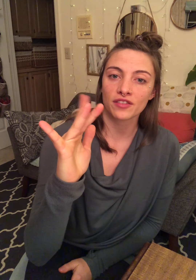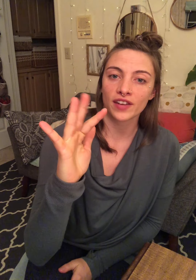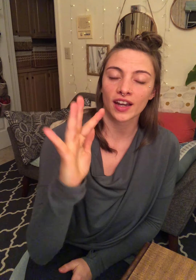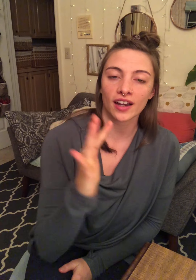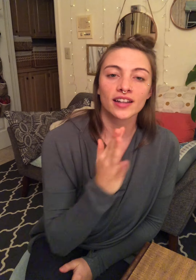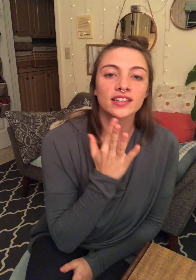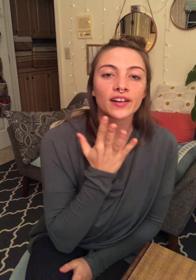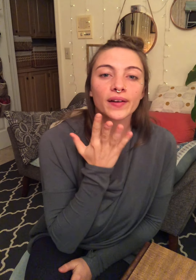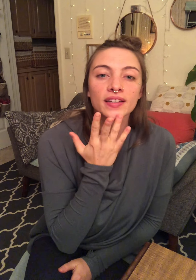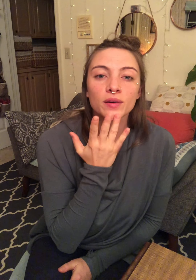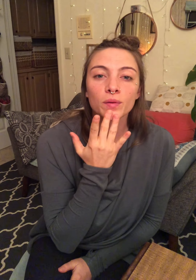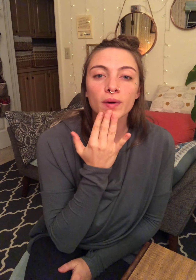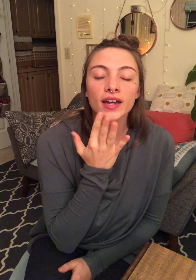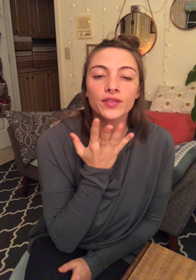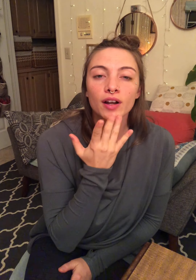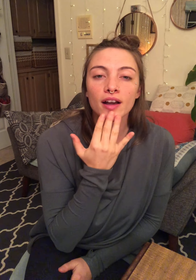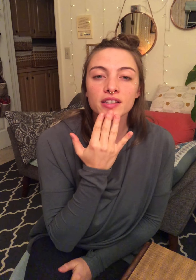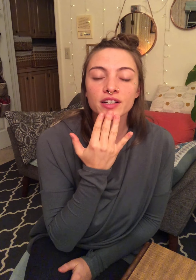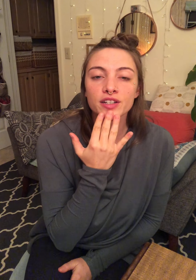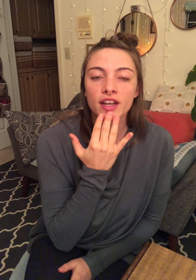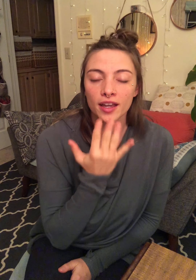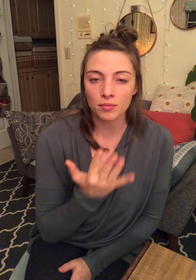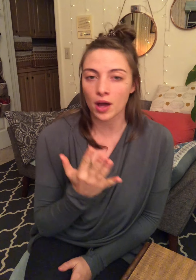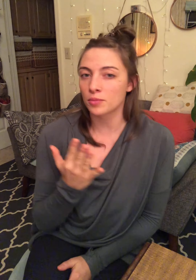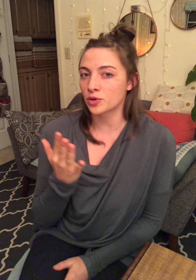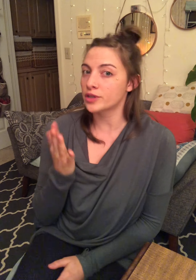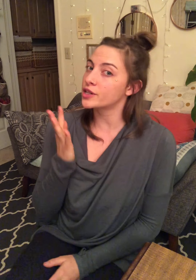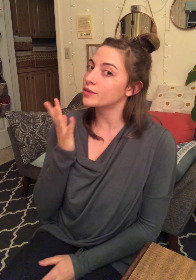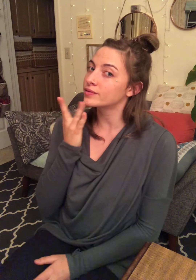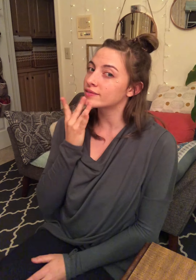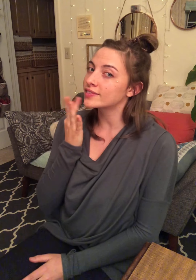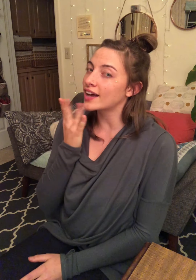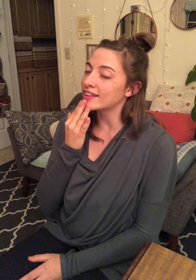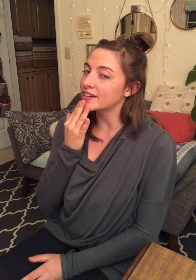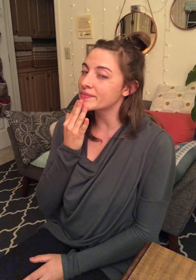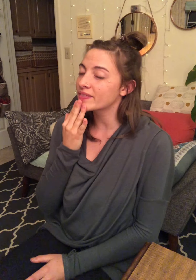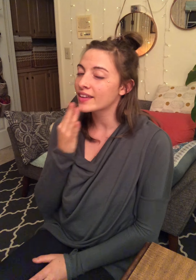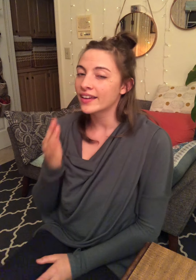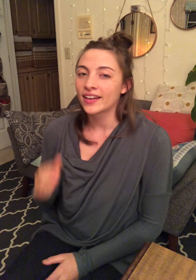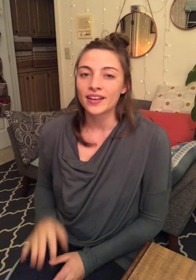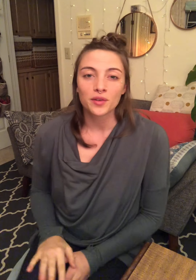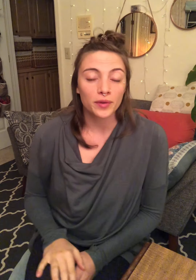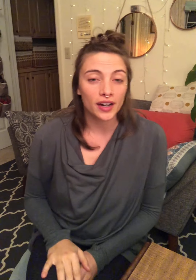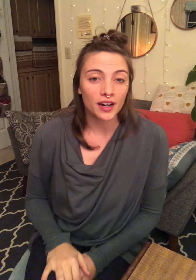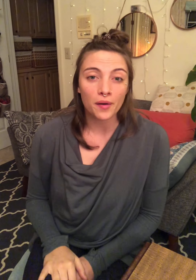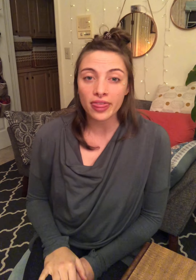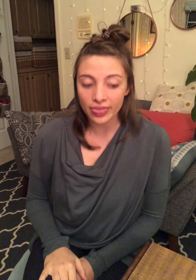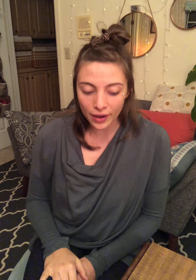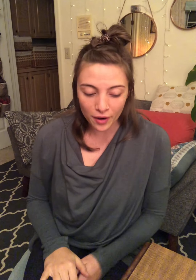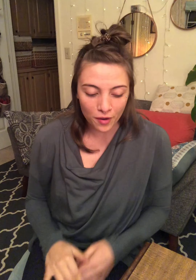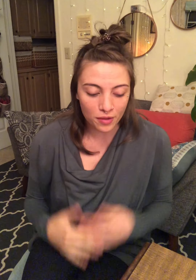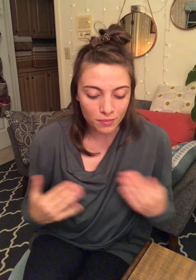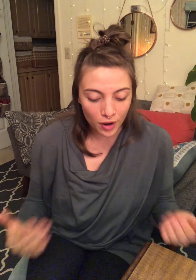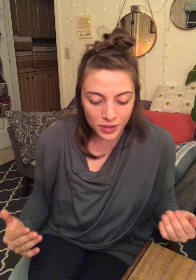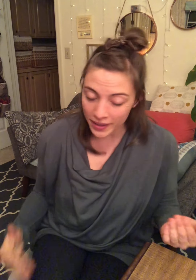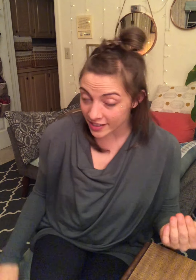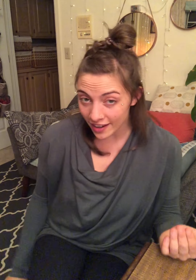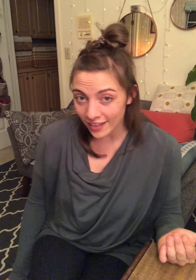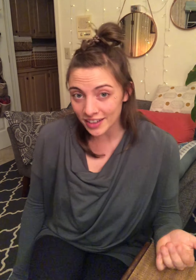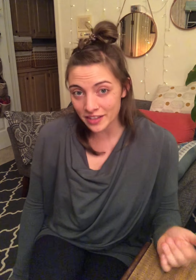fingers are going to wave across your chin, palm towards you. Color. We're going through the most basic colors. If you want